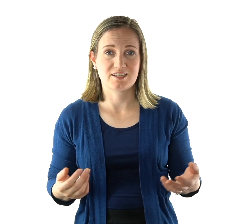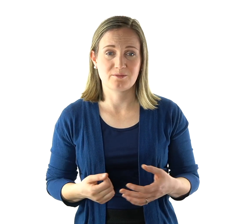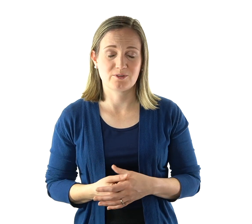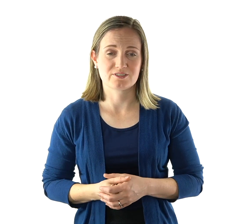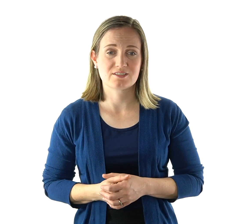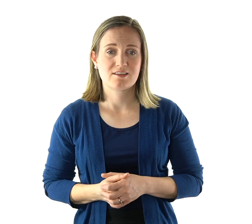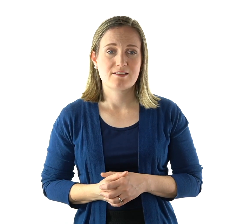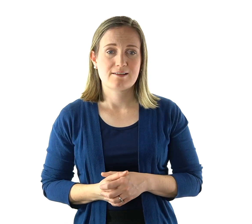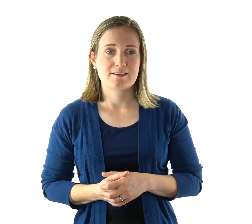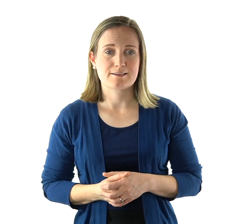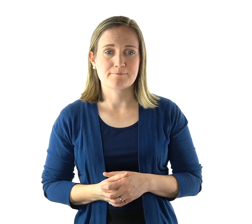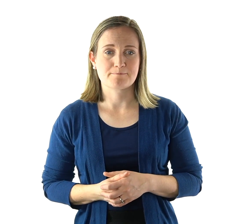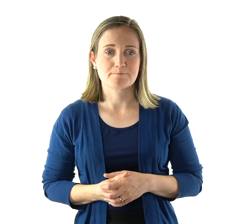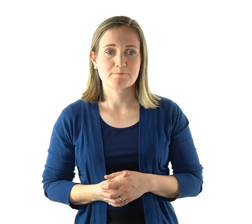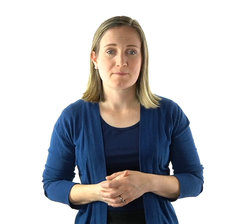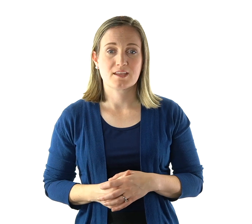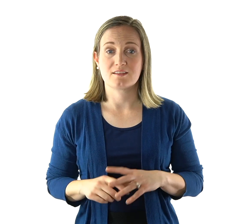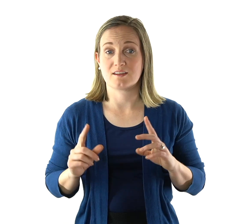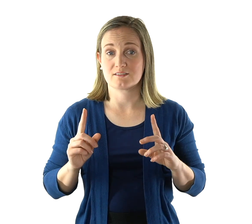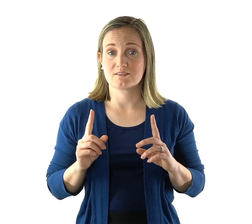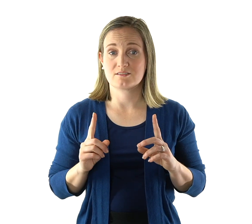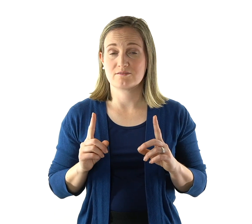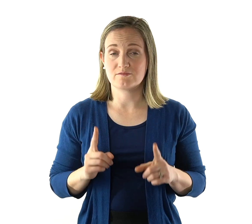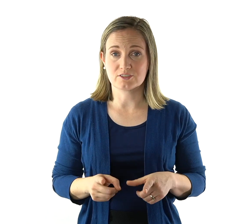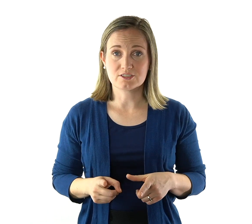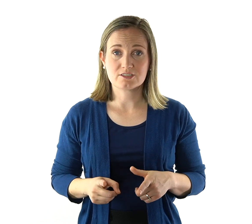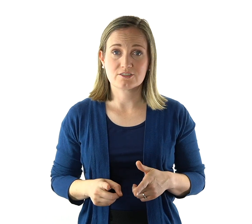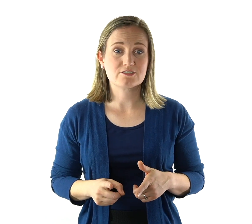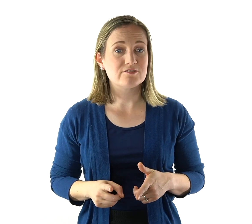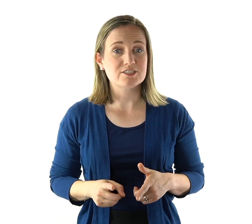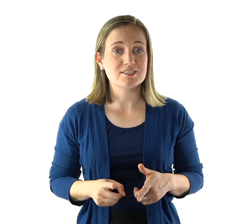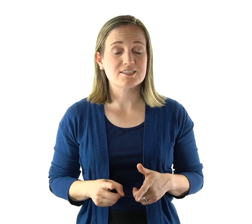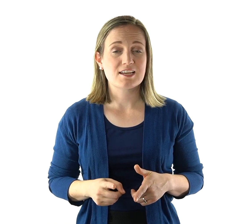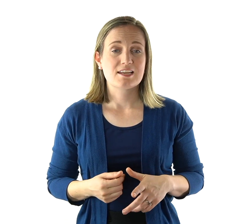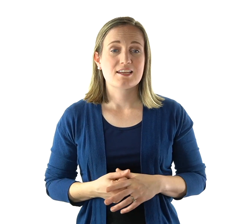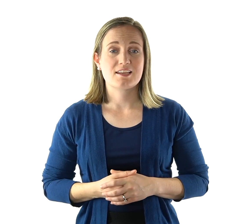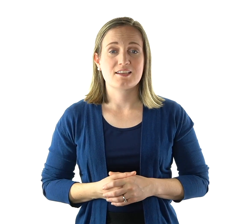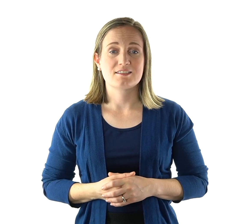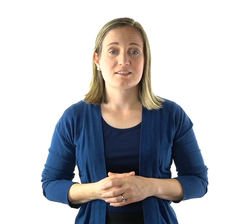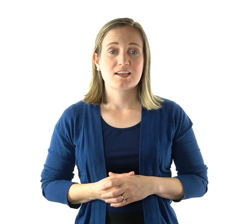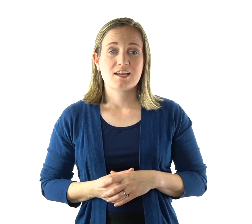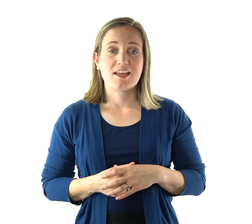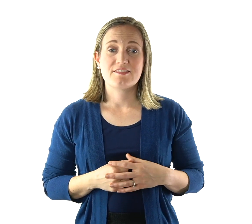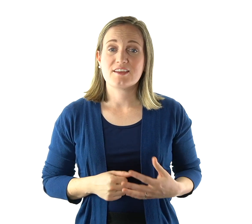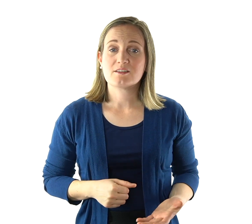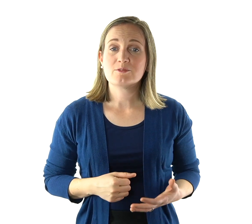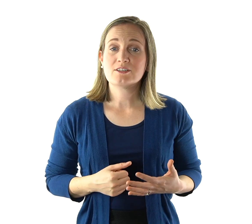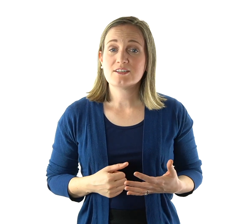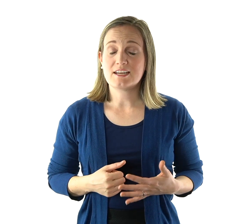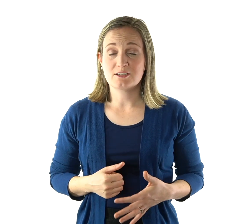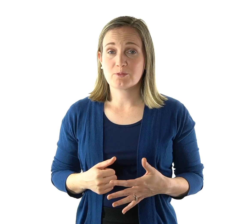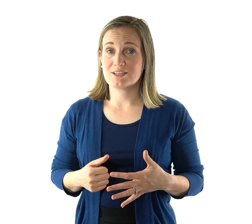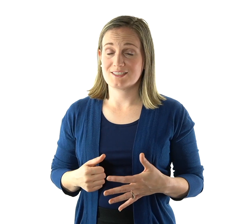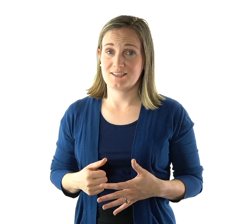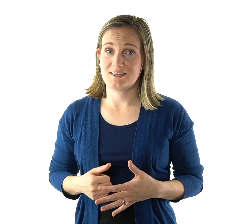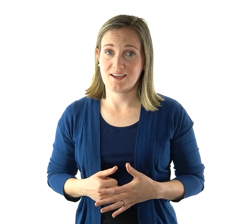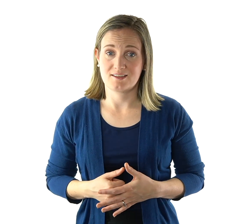the words. The next verse, the third verse, is, and there were nail prints in his